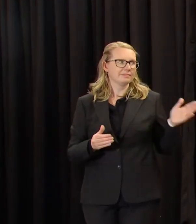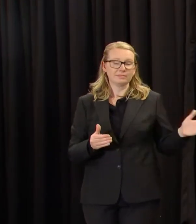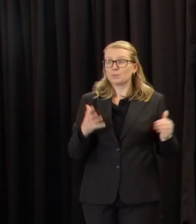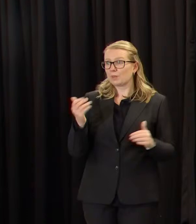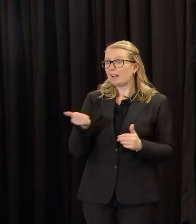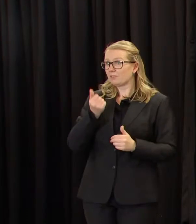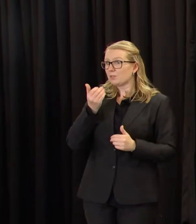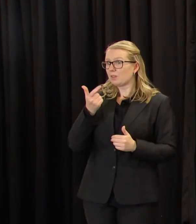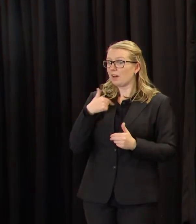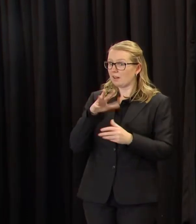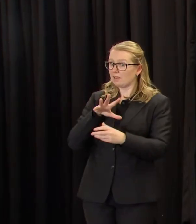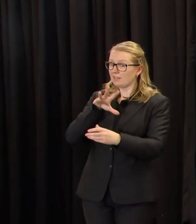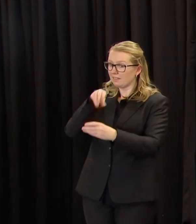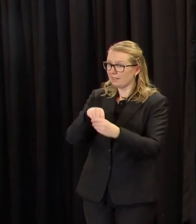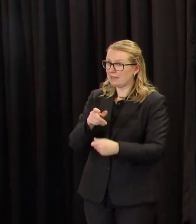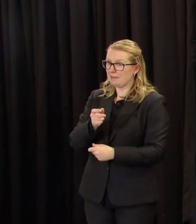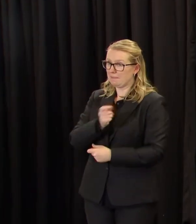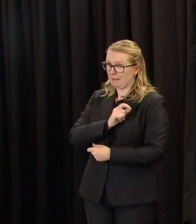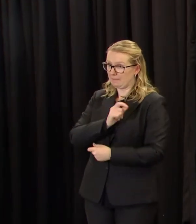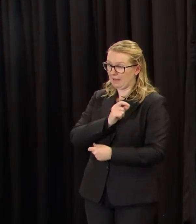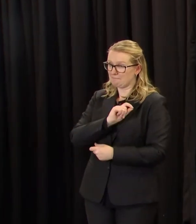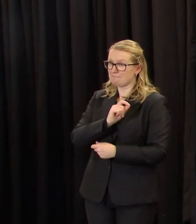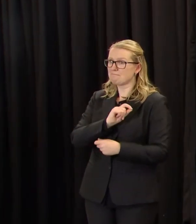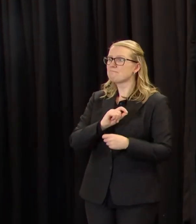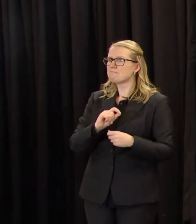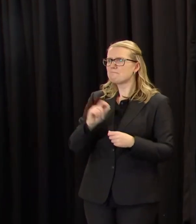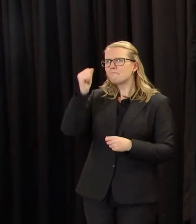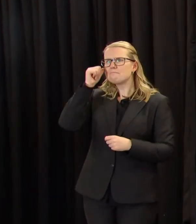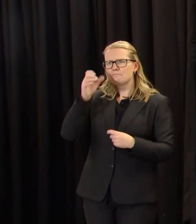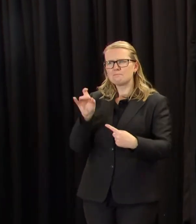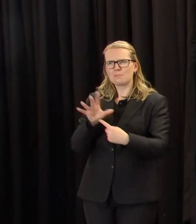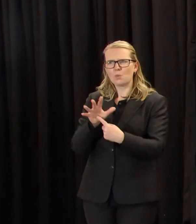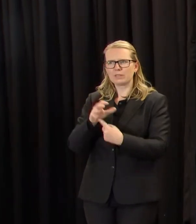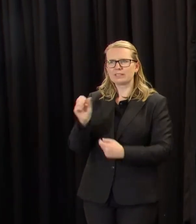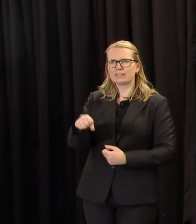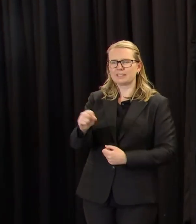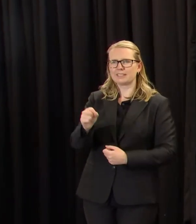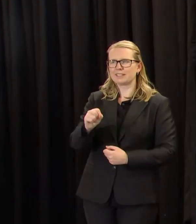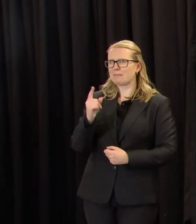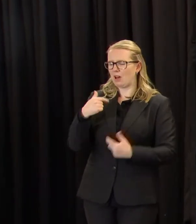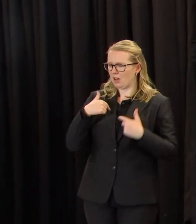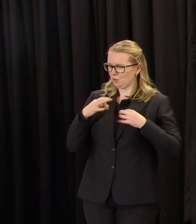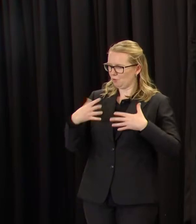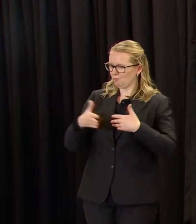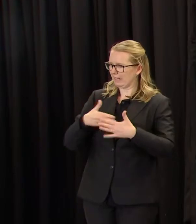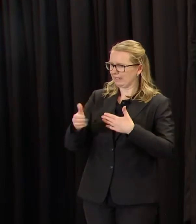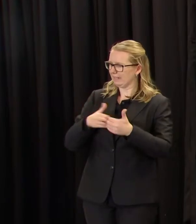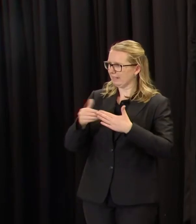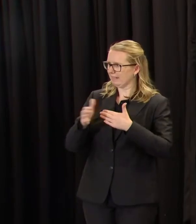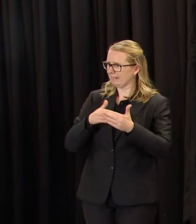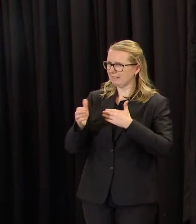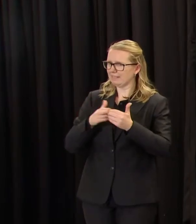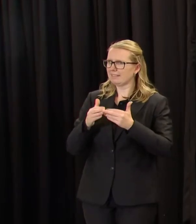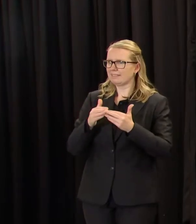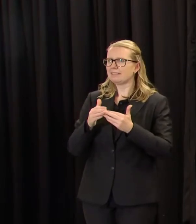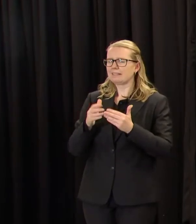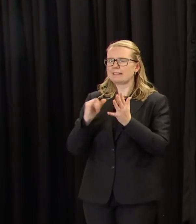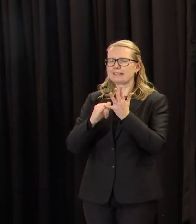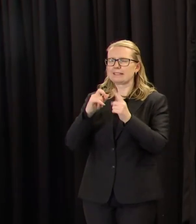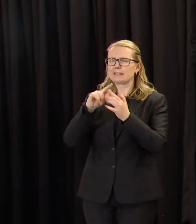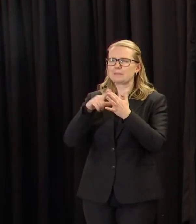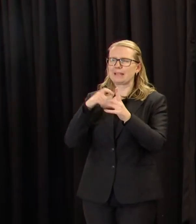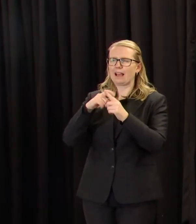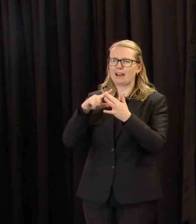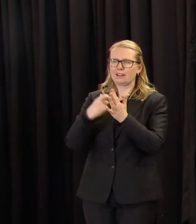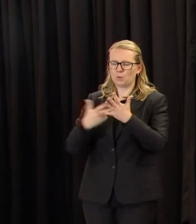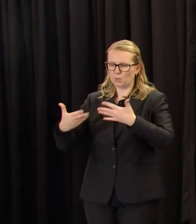I'm a member of that forum, so I'm never going to tell you it's not important. Of course it is, absolutely, but I don't run it. Parliament's run by the Speaker and the President of the